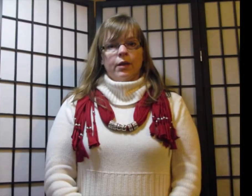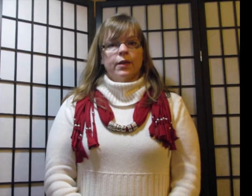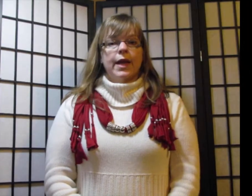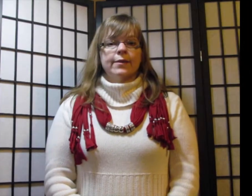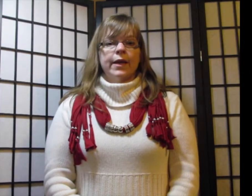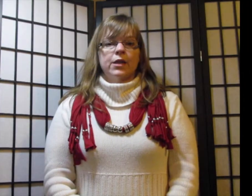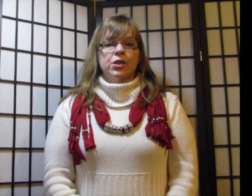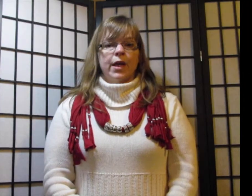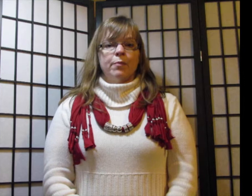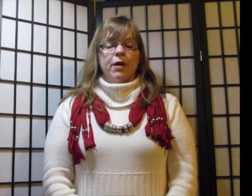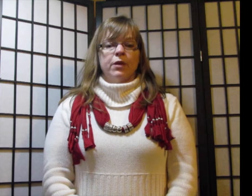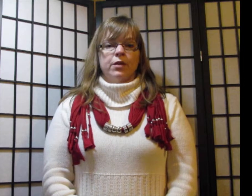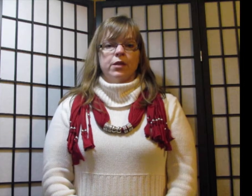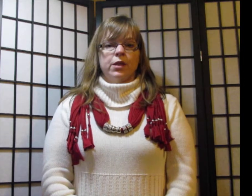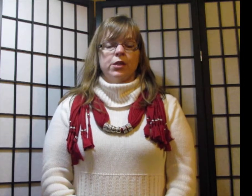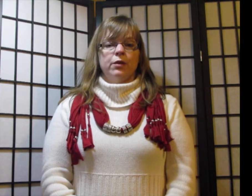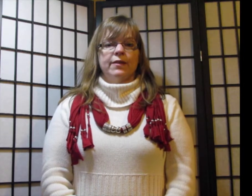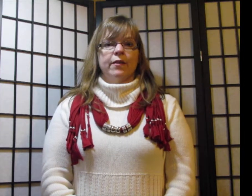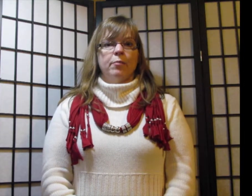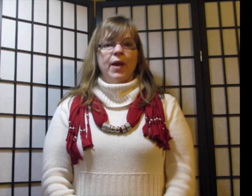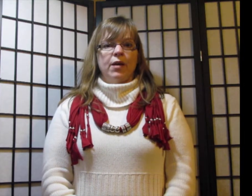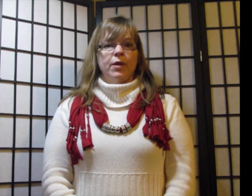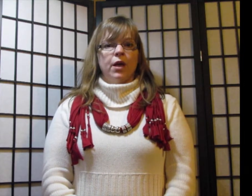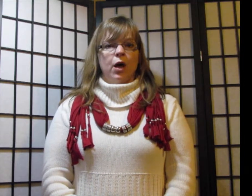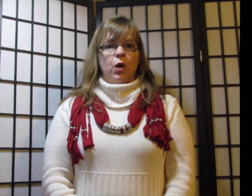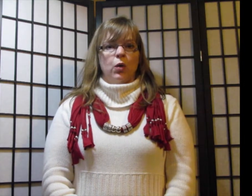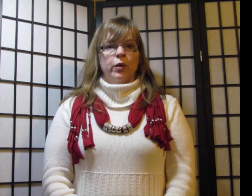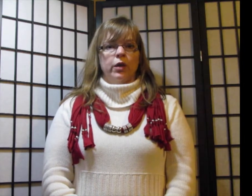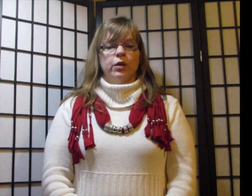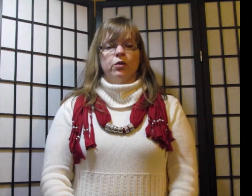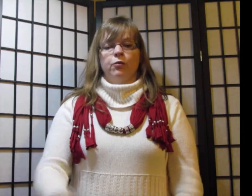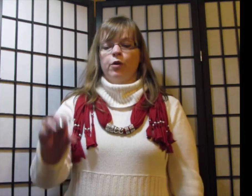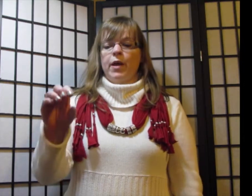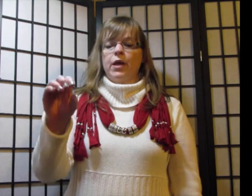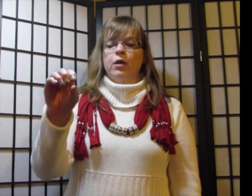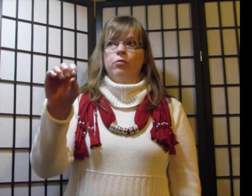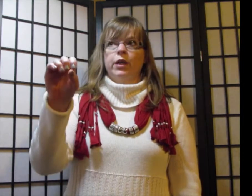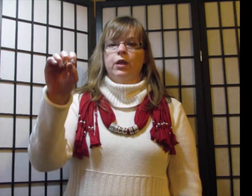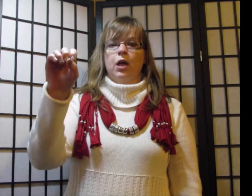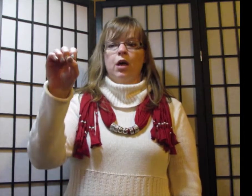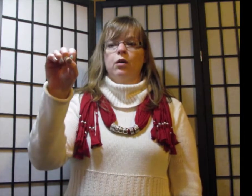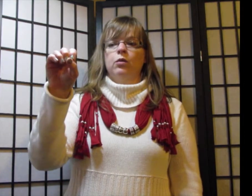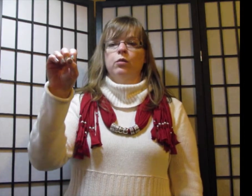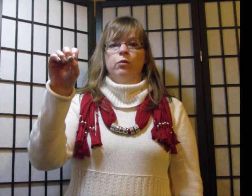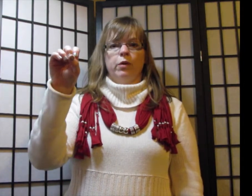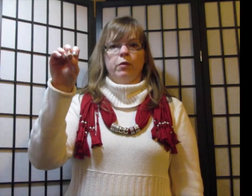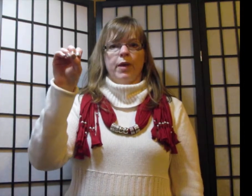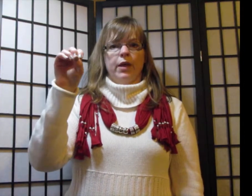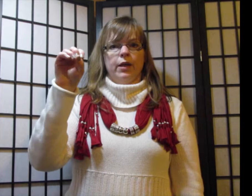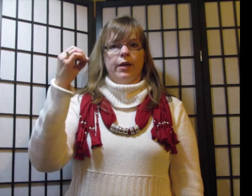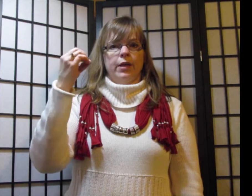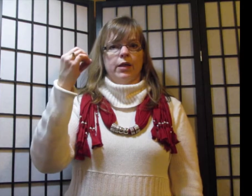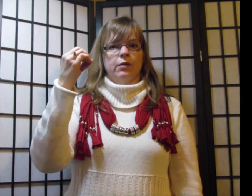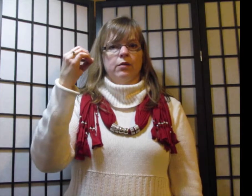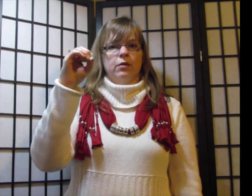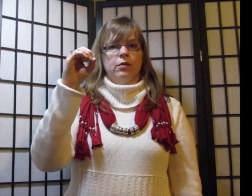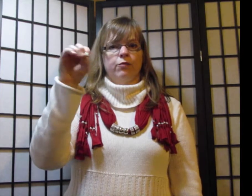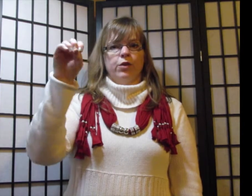the next hand shape I want to teach you is the baby O. So if we were making a real O, we would make it like this. If we turn